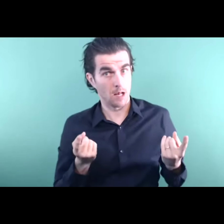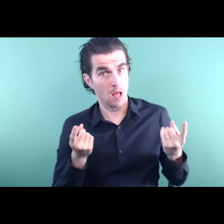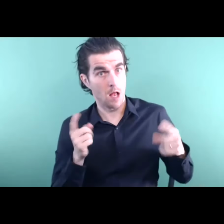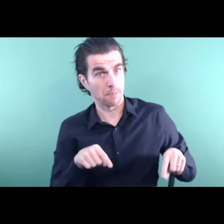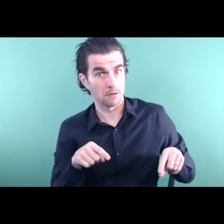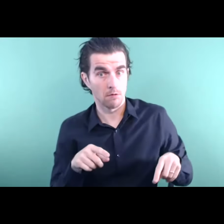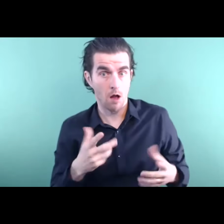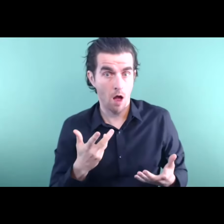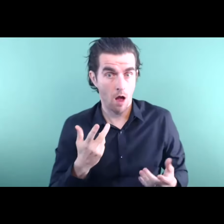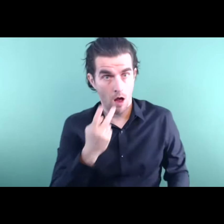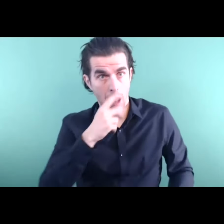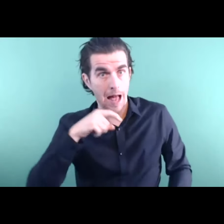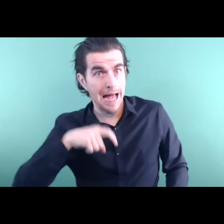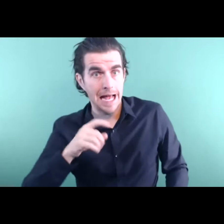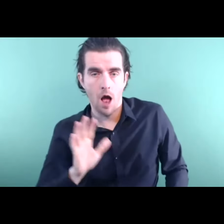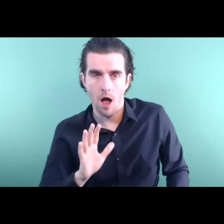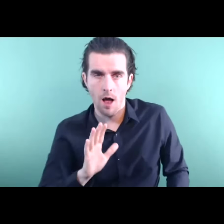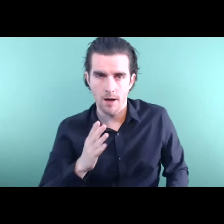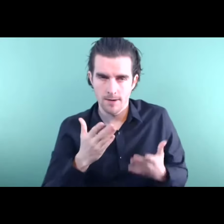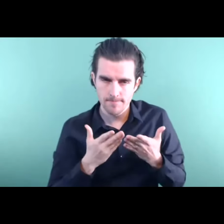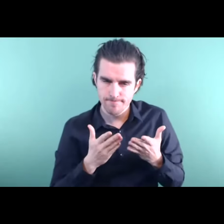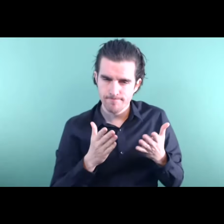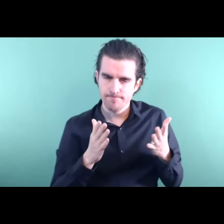stronger so that we can actually